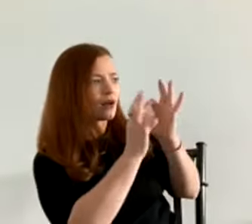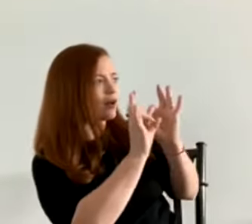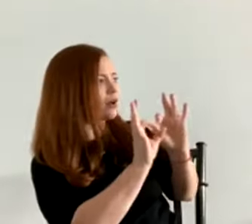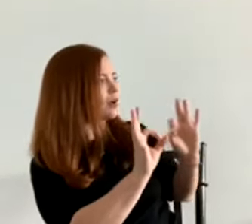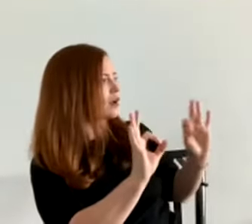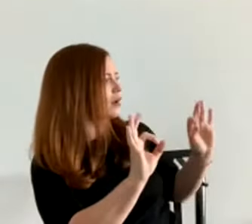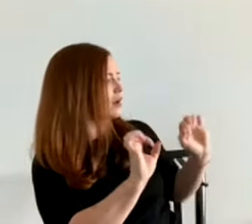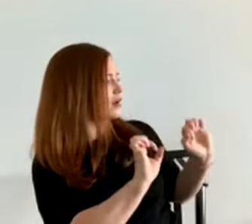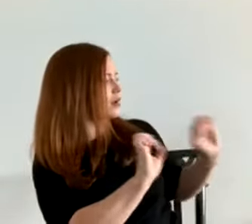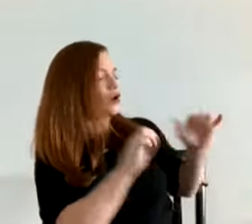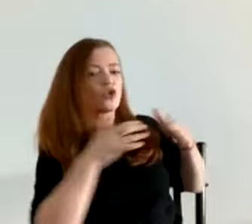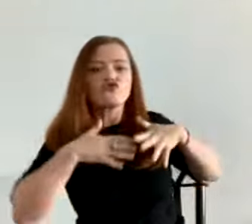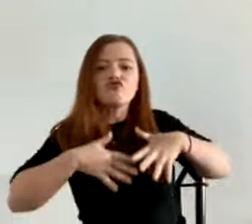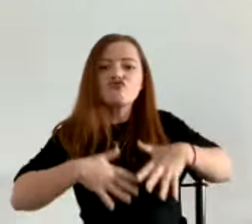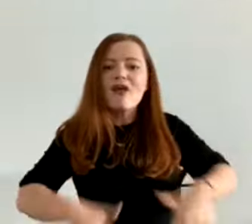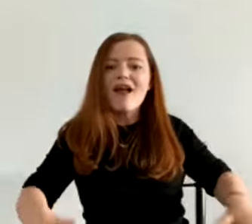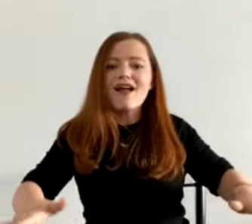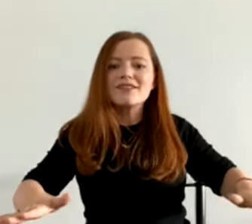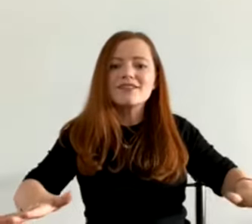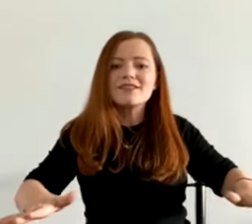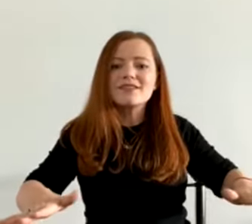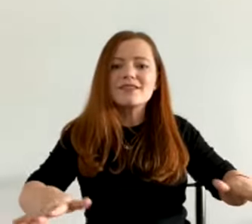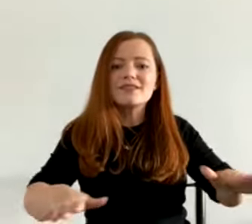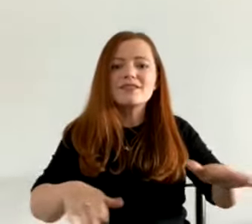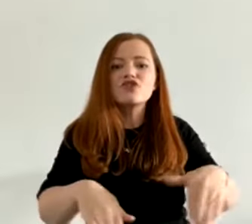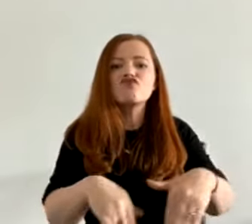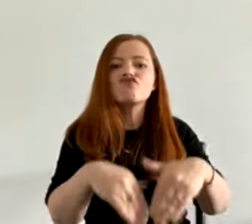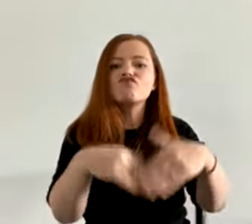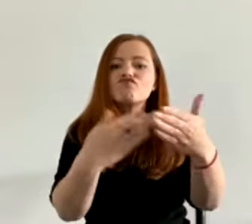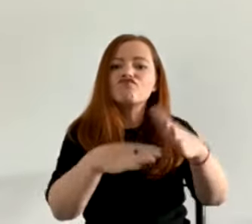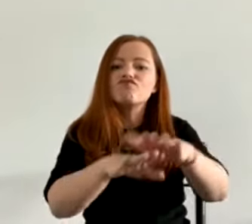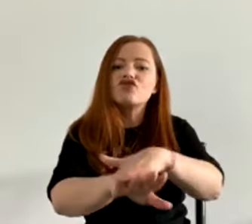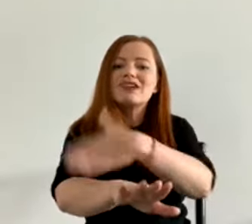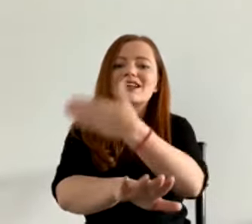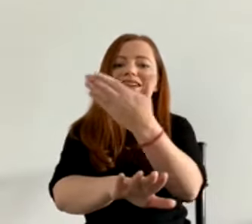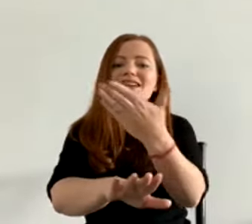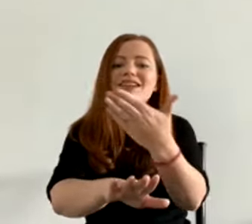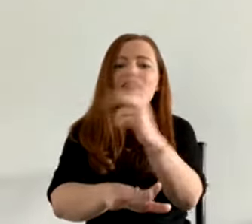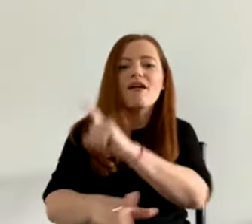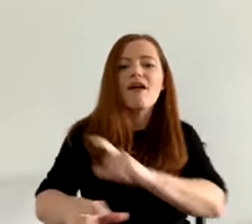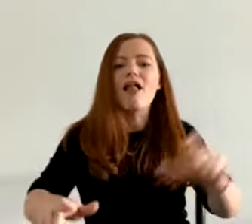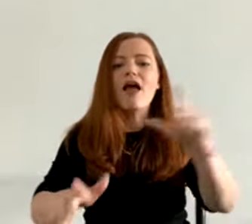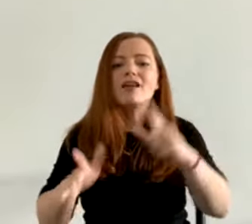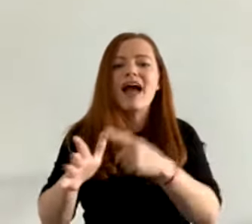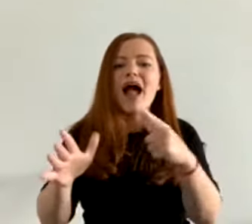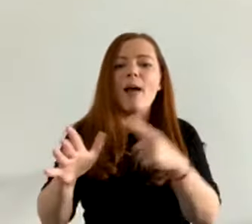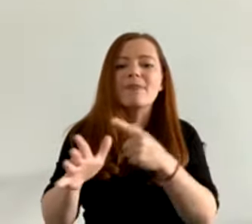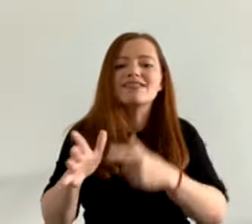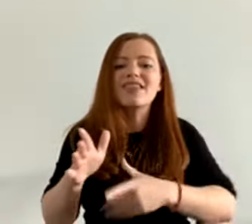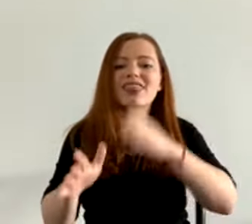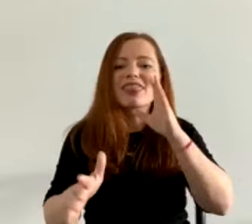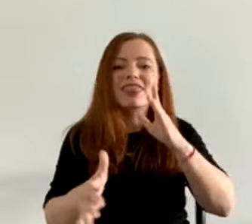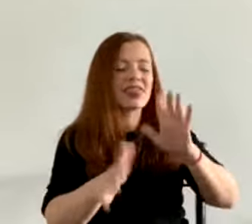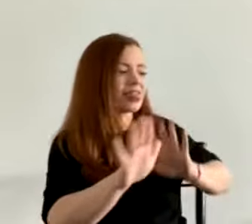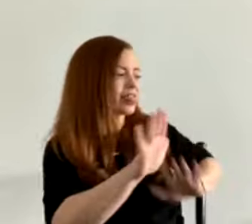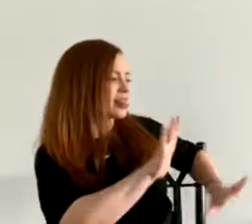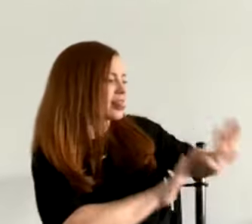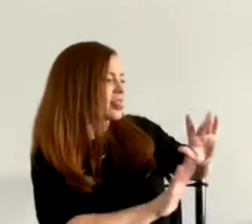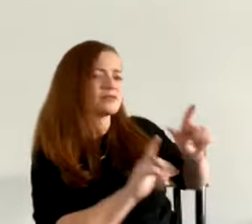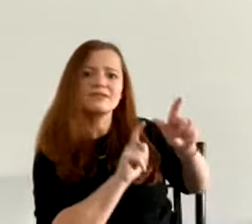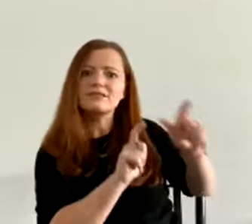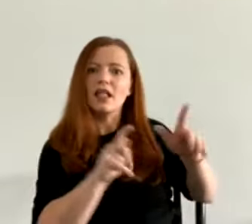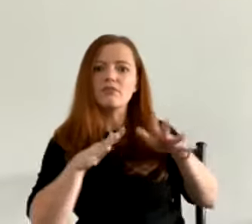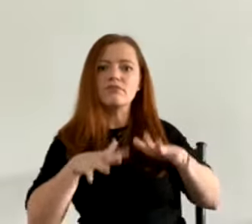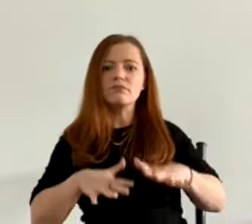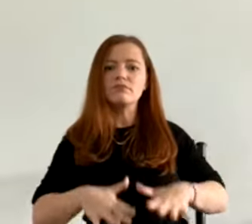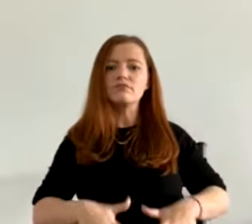Your maxi dress was pale green. It was the colour of absinthe and somehow was still in the breeze coming off the